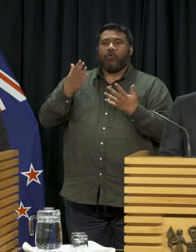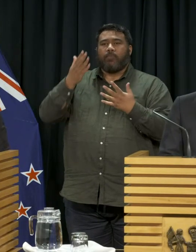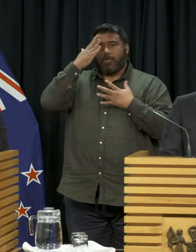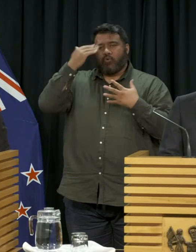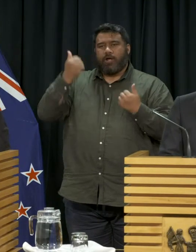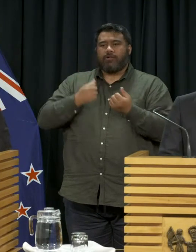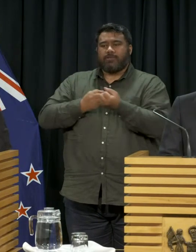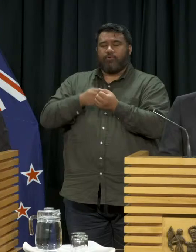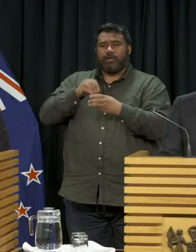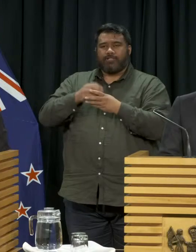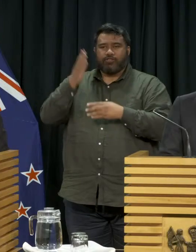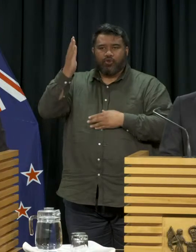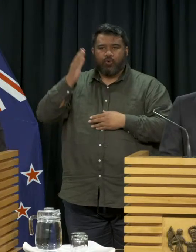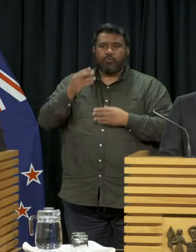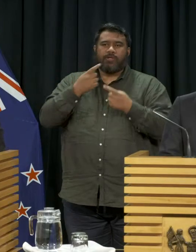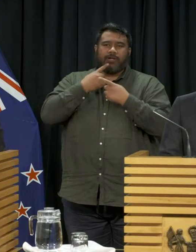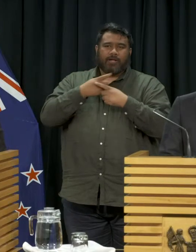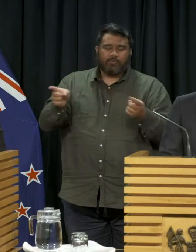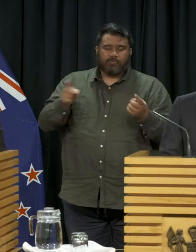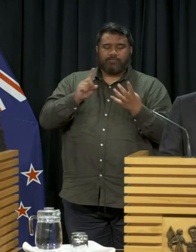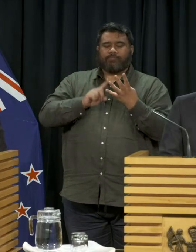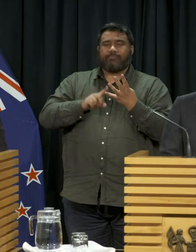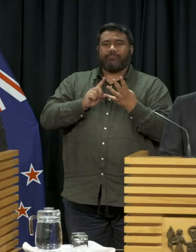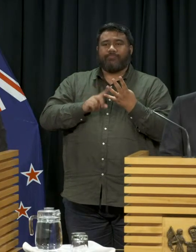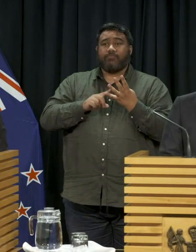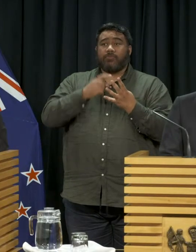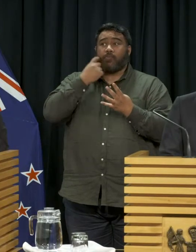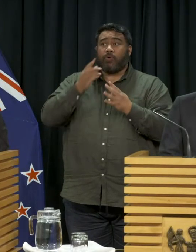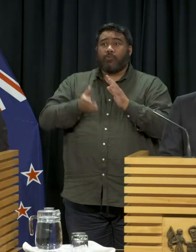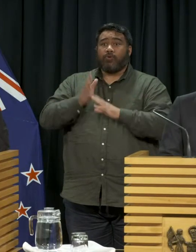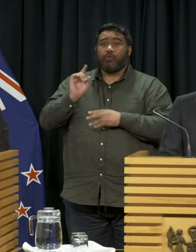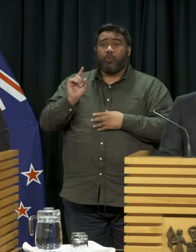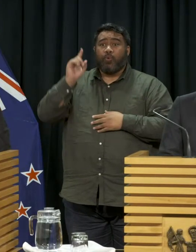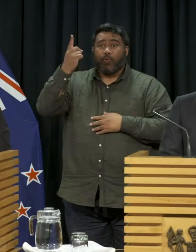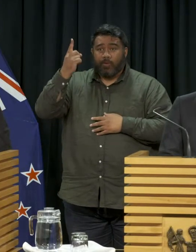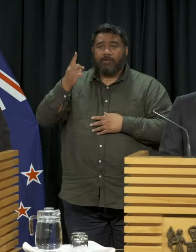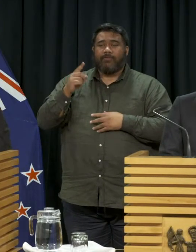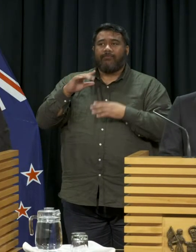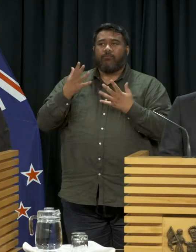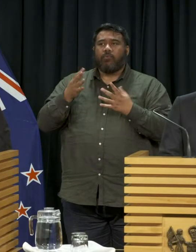speaking at the opening of the Convita Wellness Lab in Auckland and also attending Polyfest.